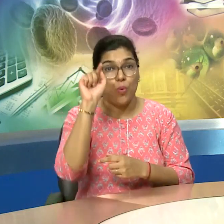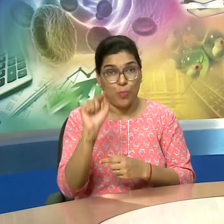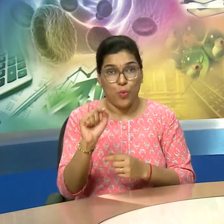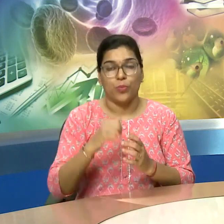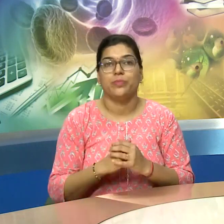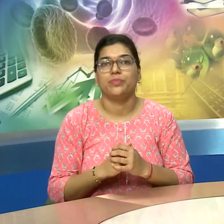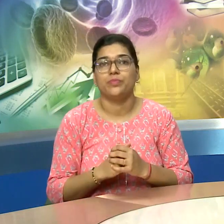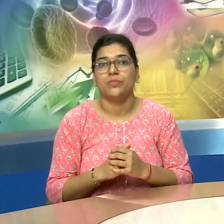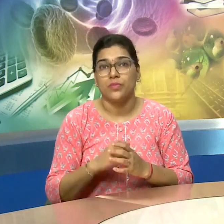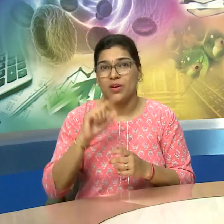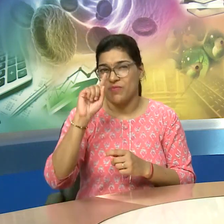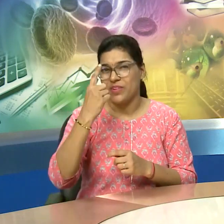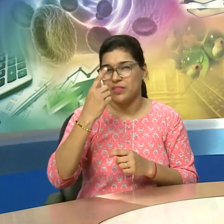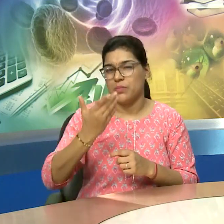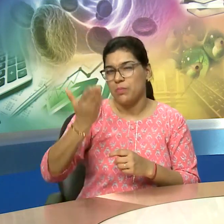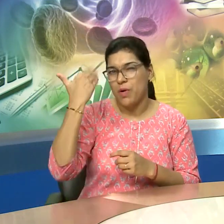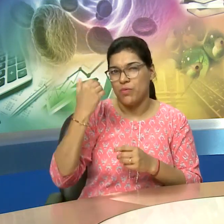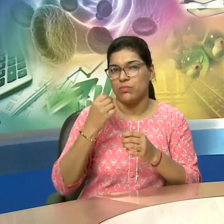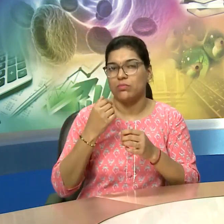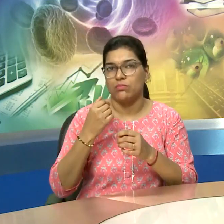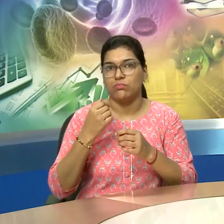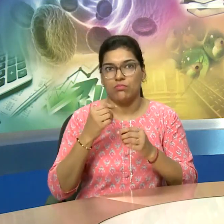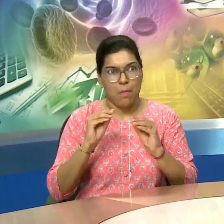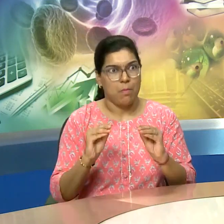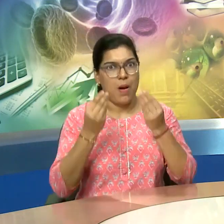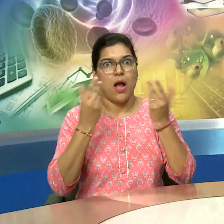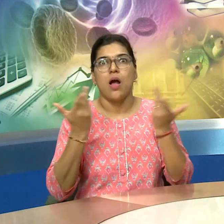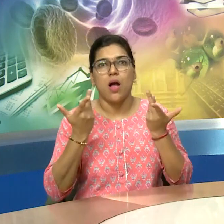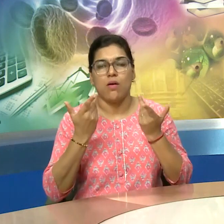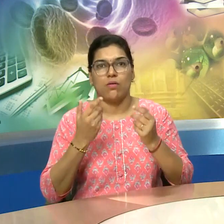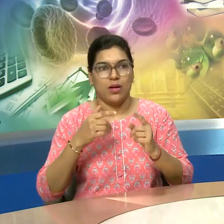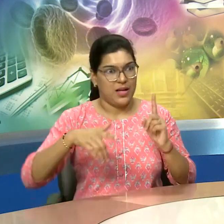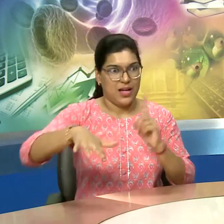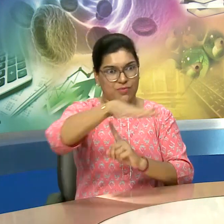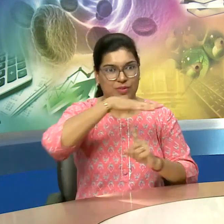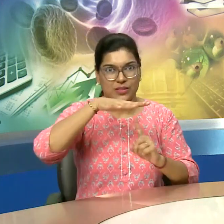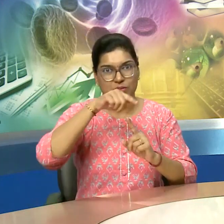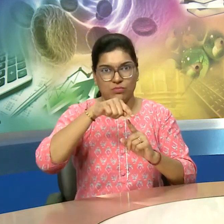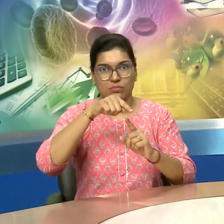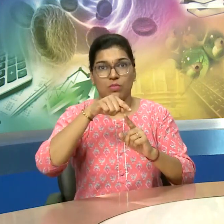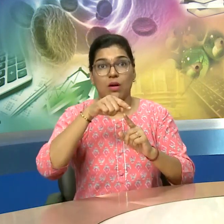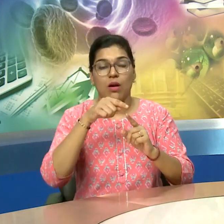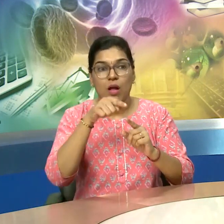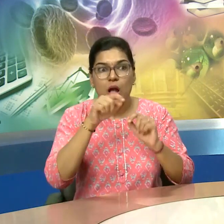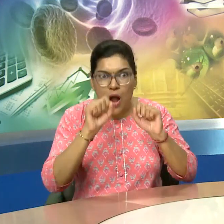So, now let us understand this topic. There are 2 points on the screen. The first point tells